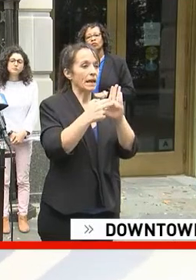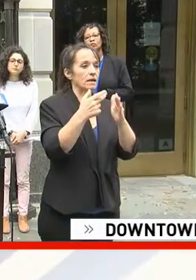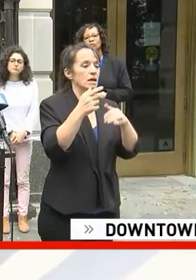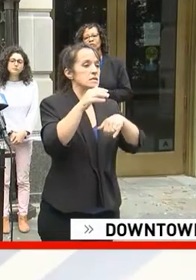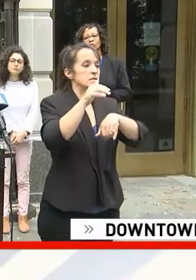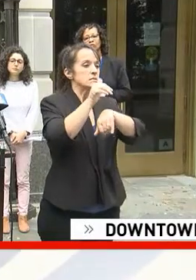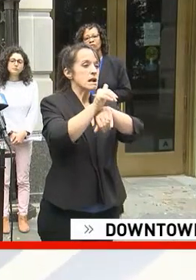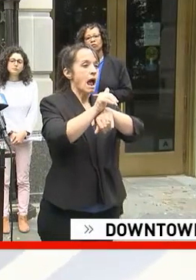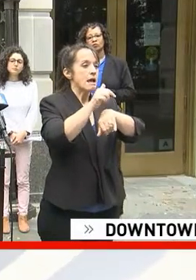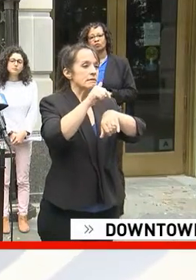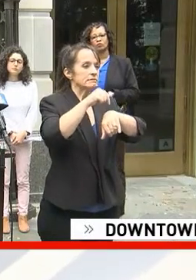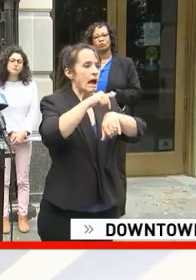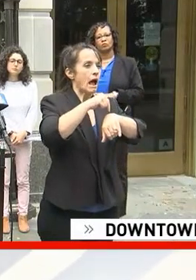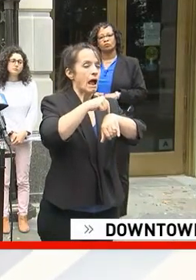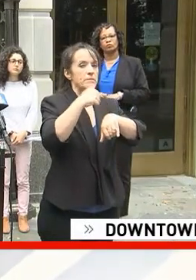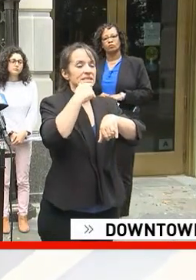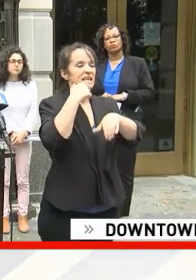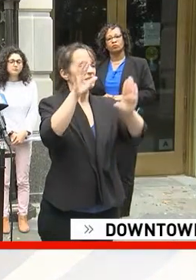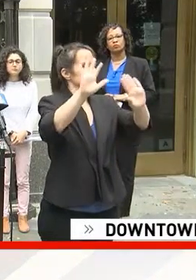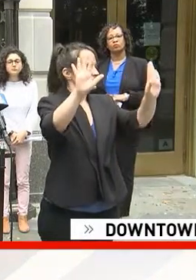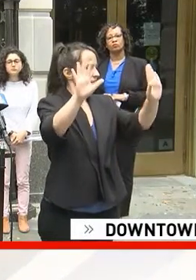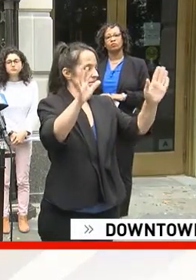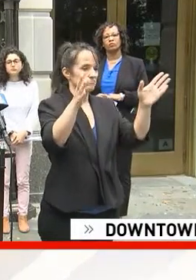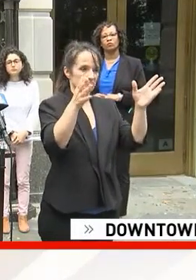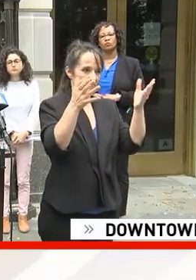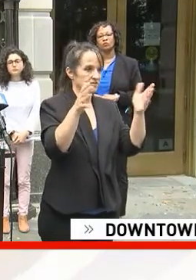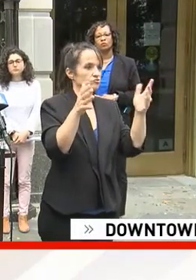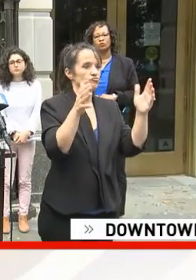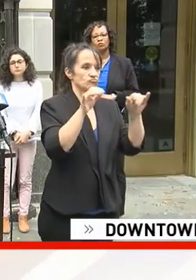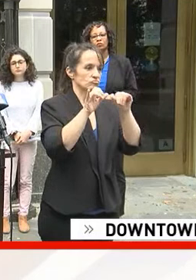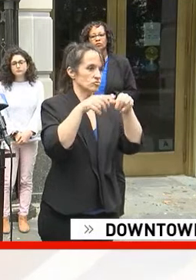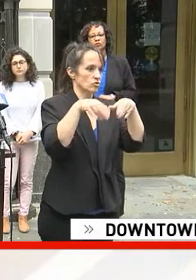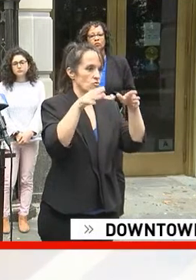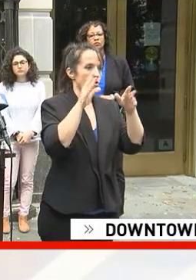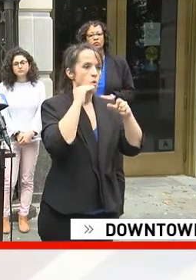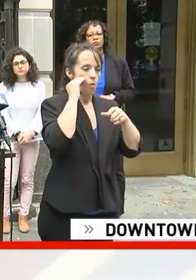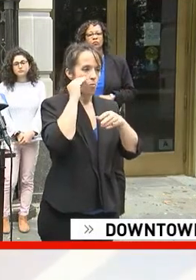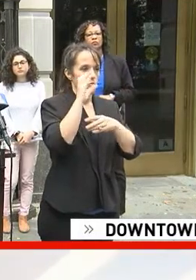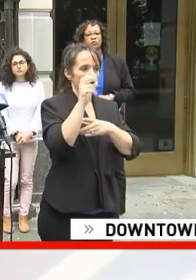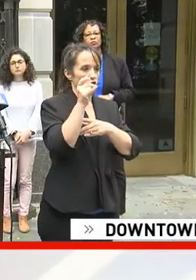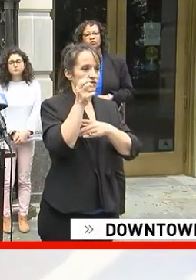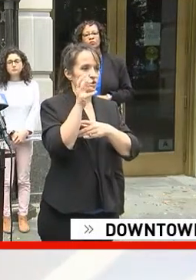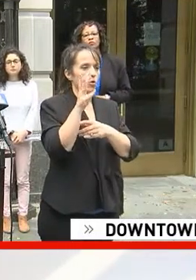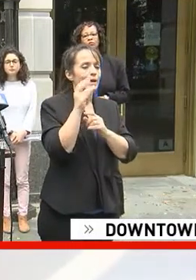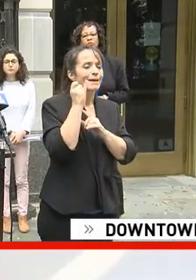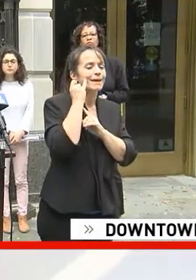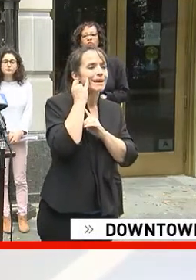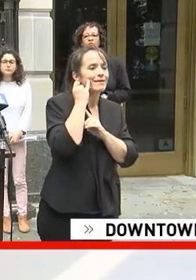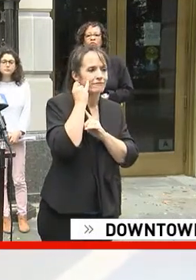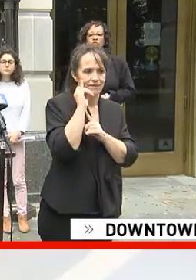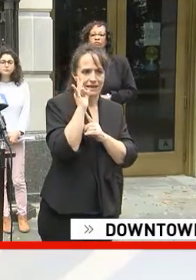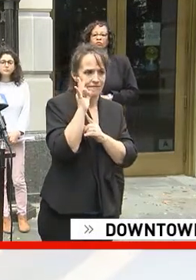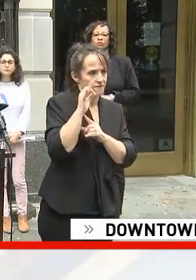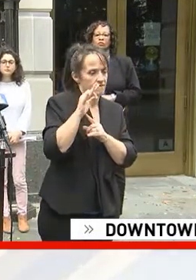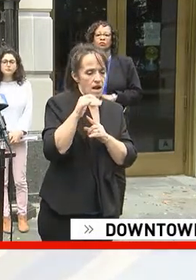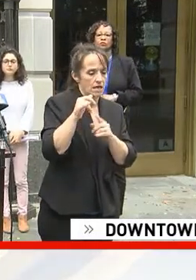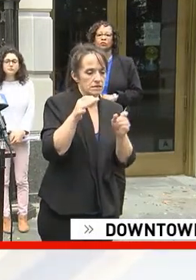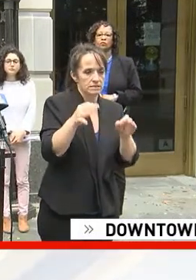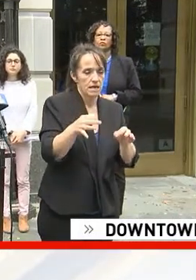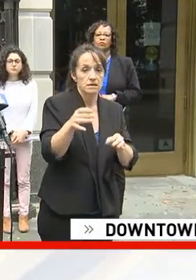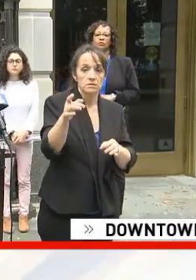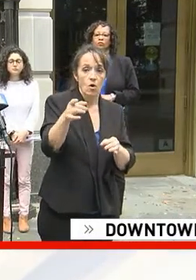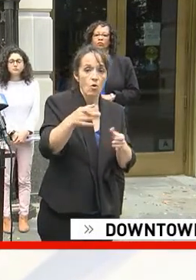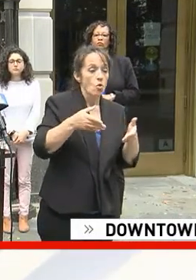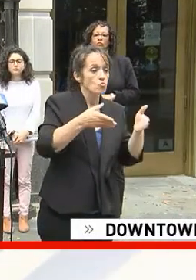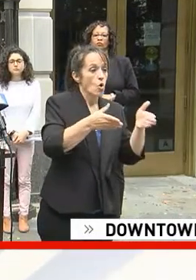according to the emergency management director. First responders will be out. They will be shutting down roads as they are flooded. So reminder, turn around,